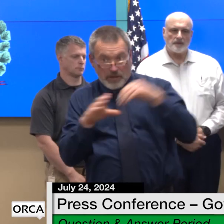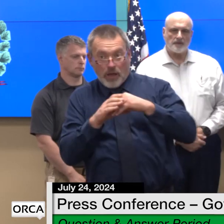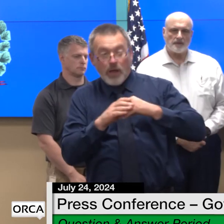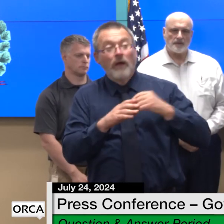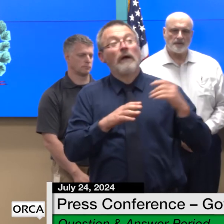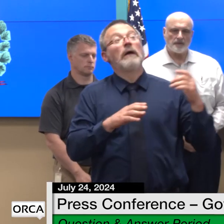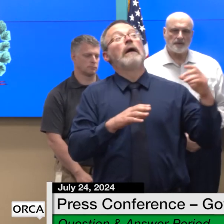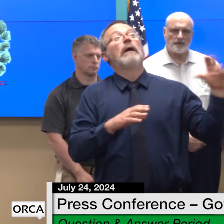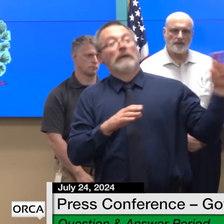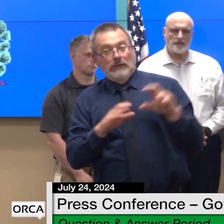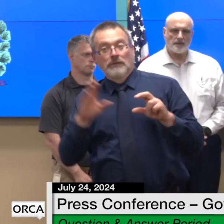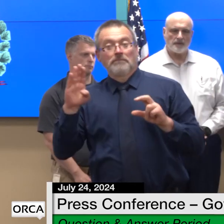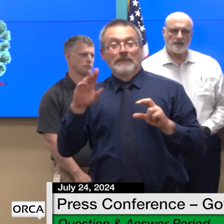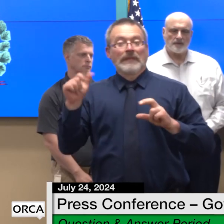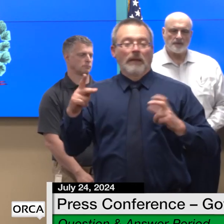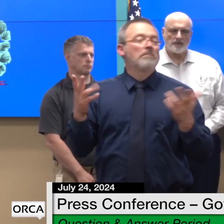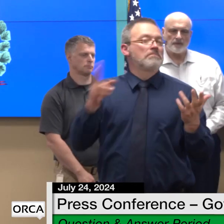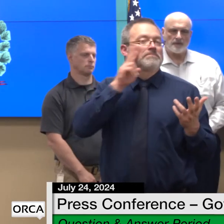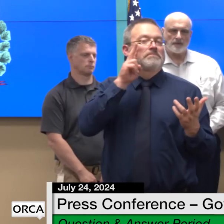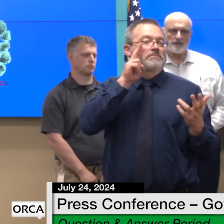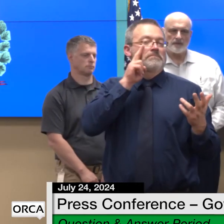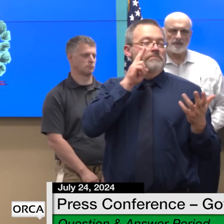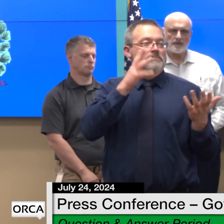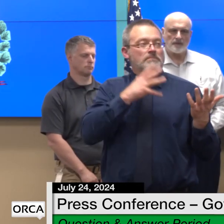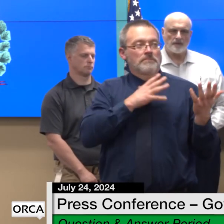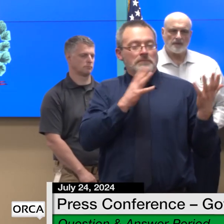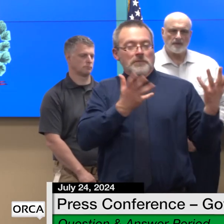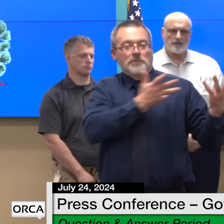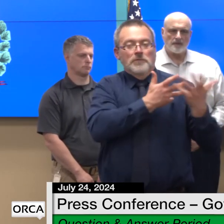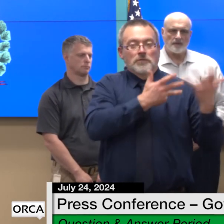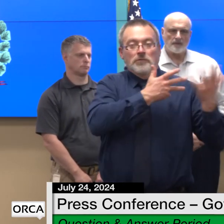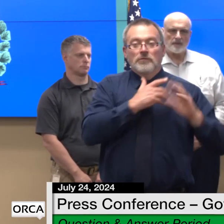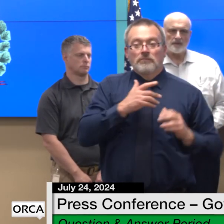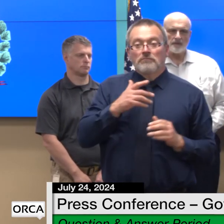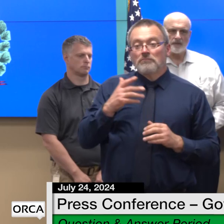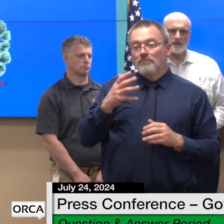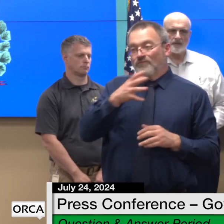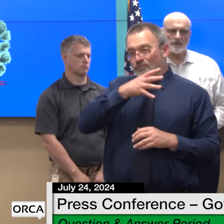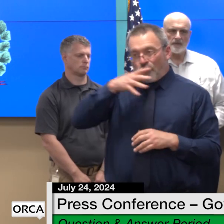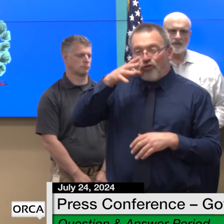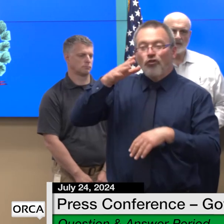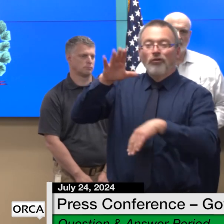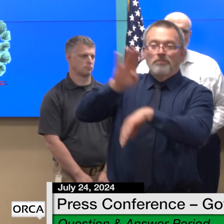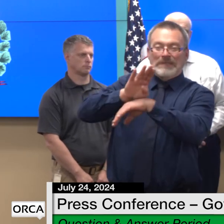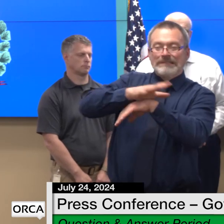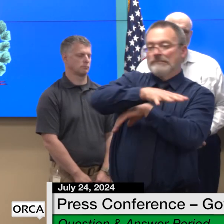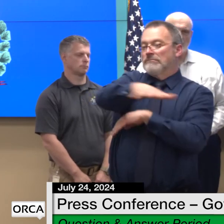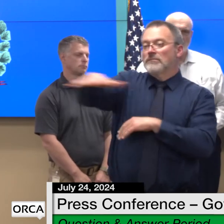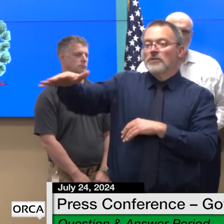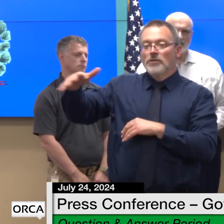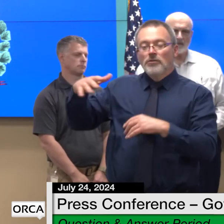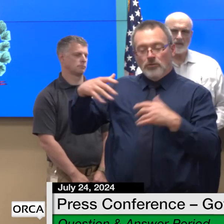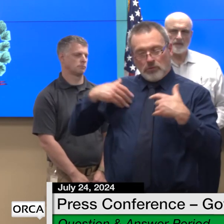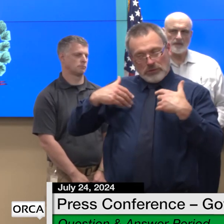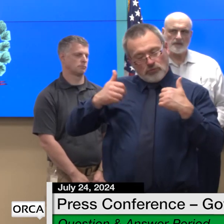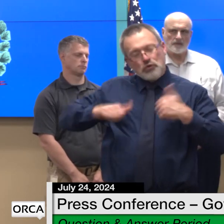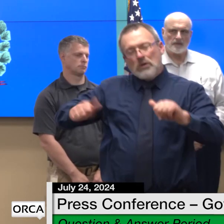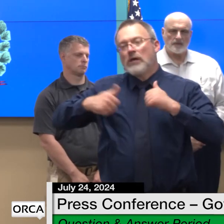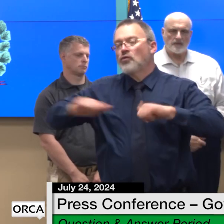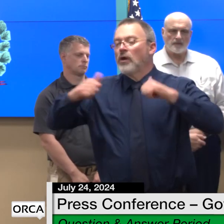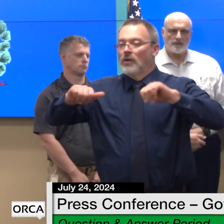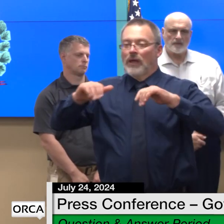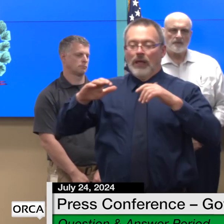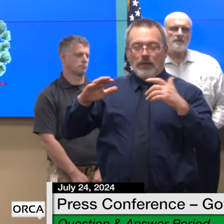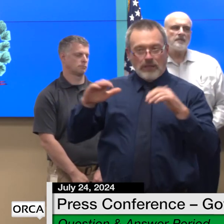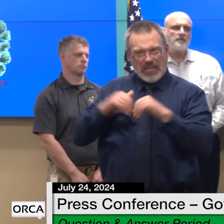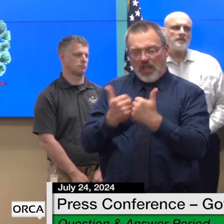situation. So farms are businesses too. We'll try and do whatever we can to help everyone